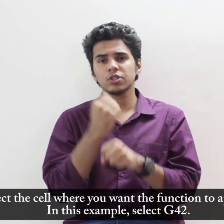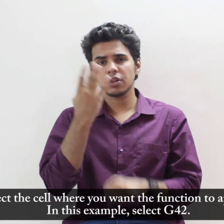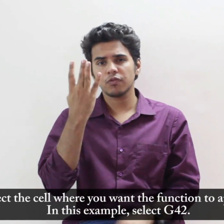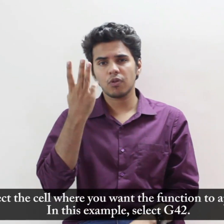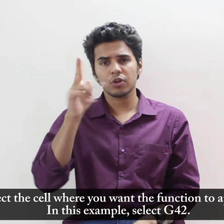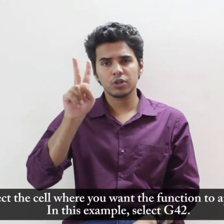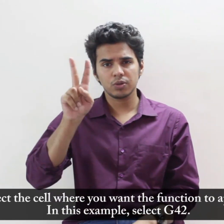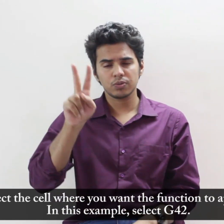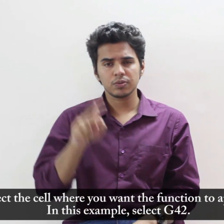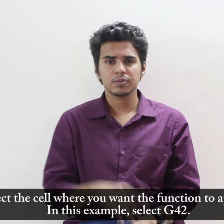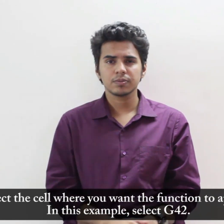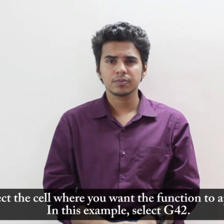select G42.